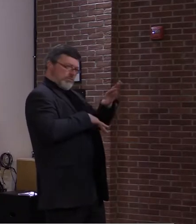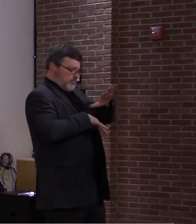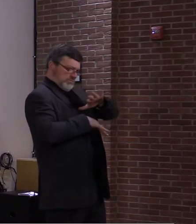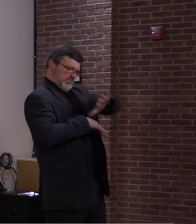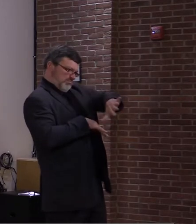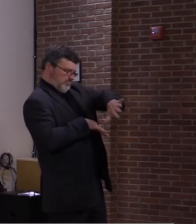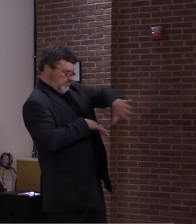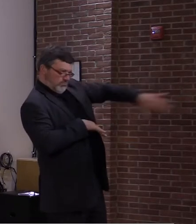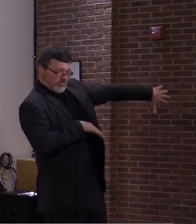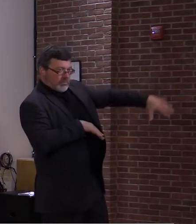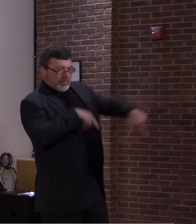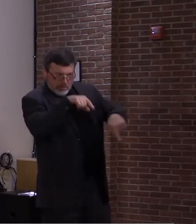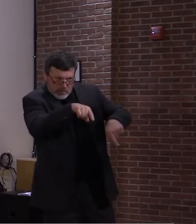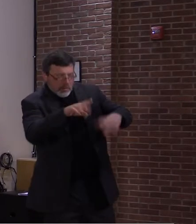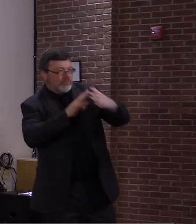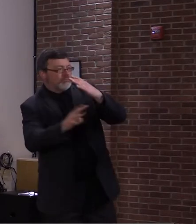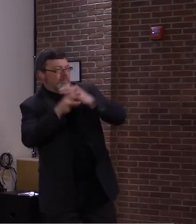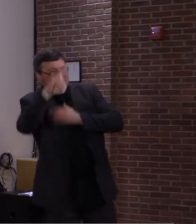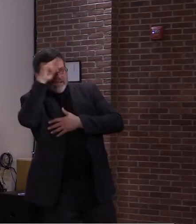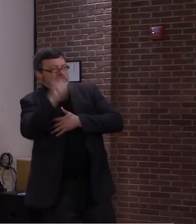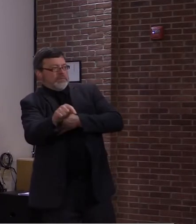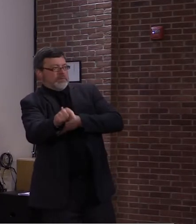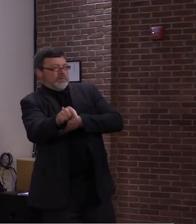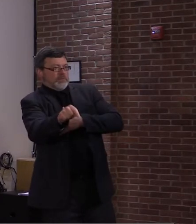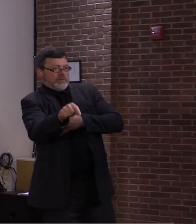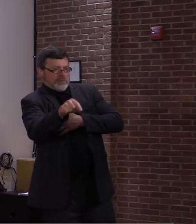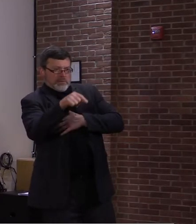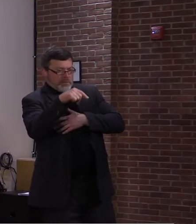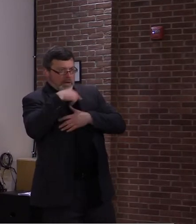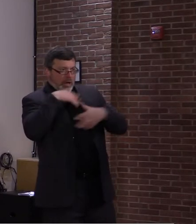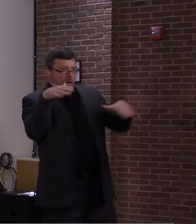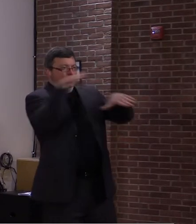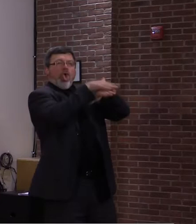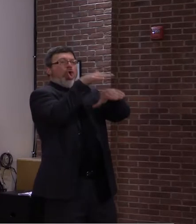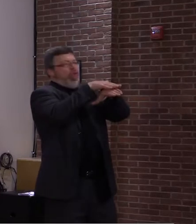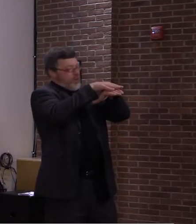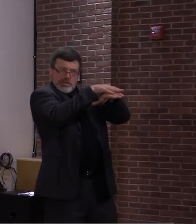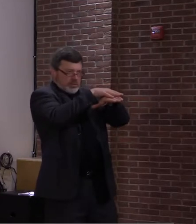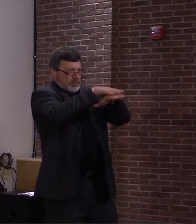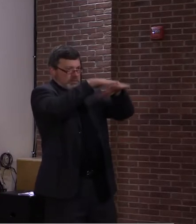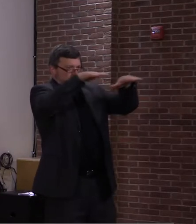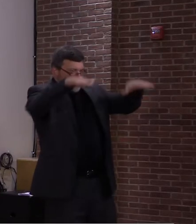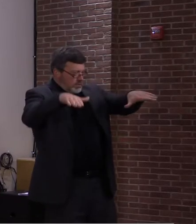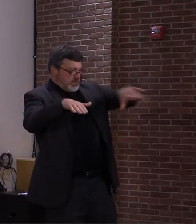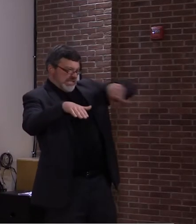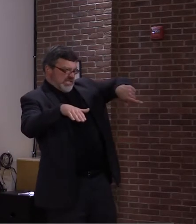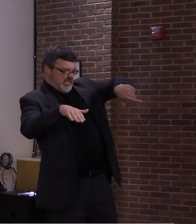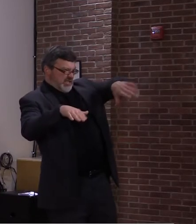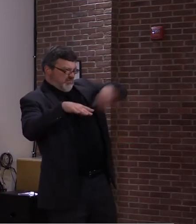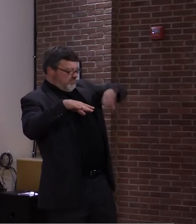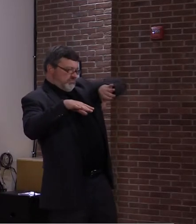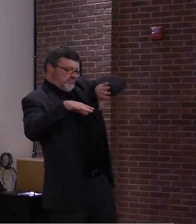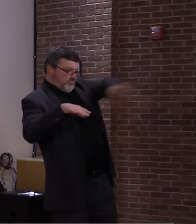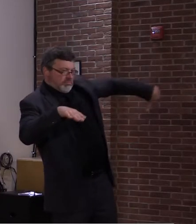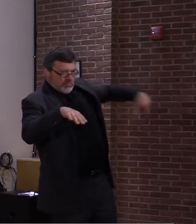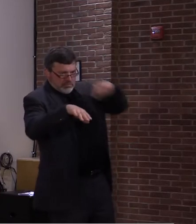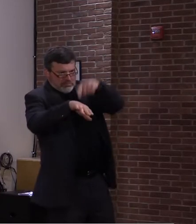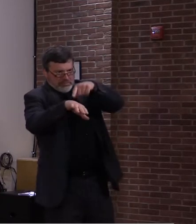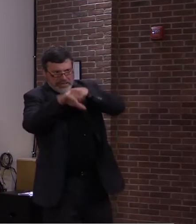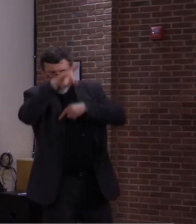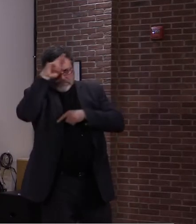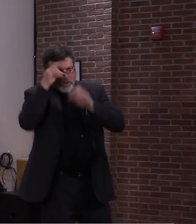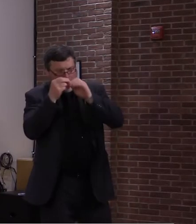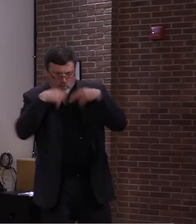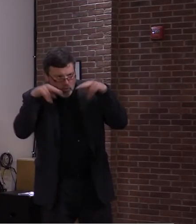in the last, you know, 5 to 7 days, and looking at not just case numbers, but looking at